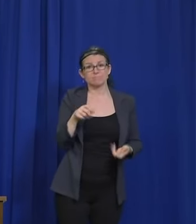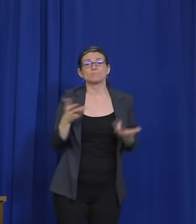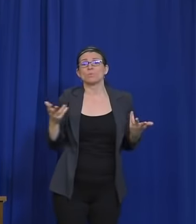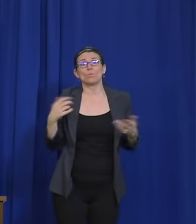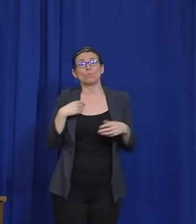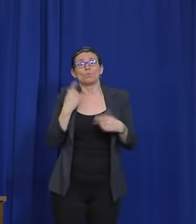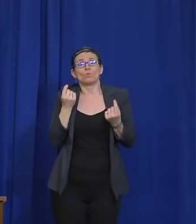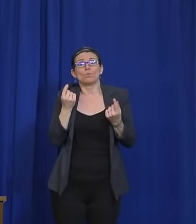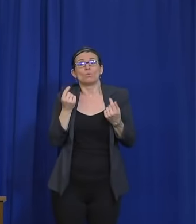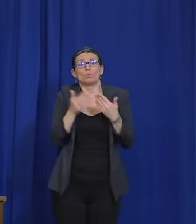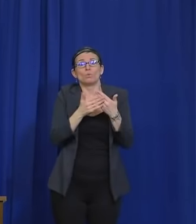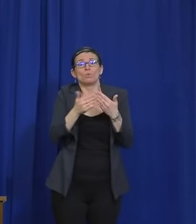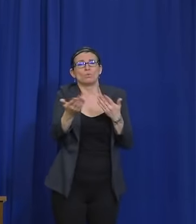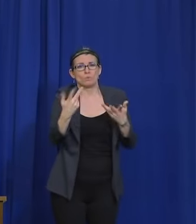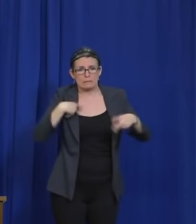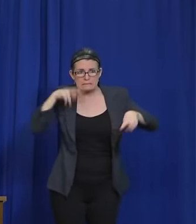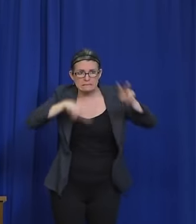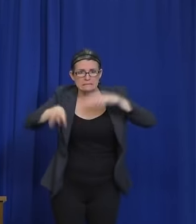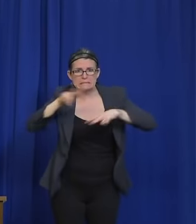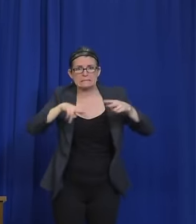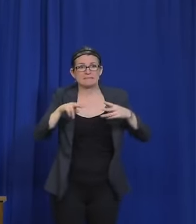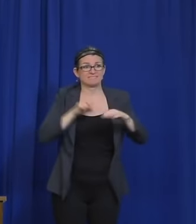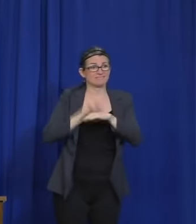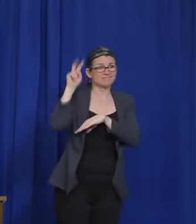don't have a specific proposal, or